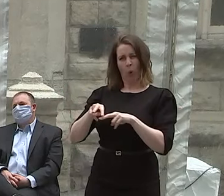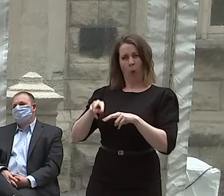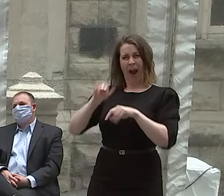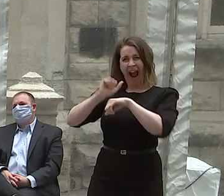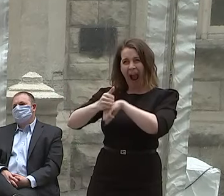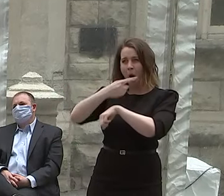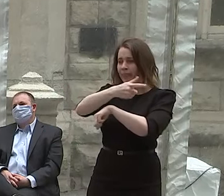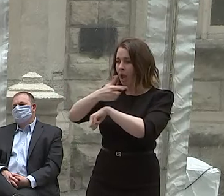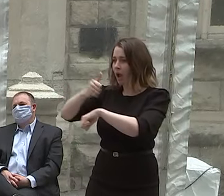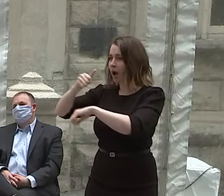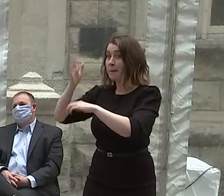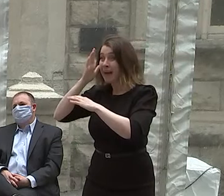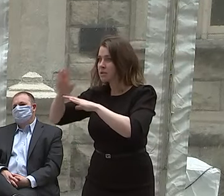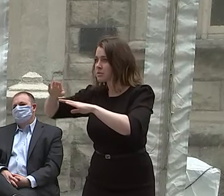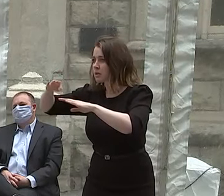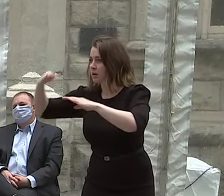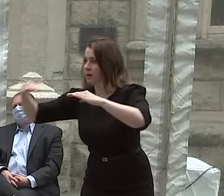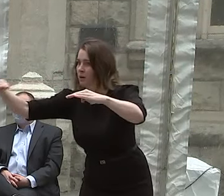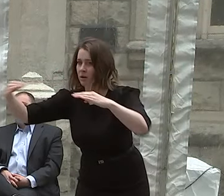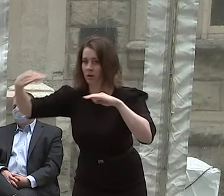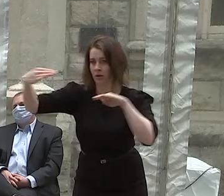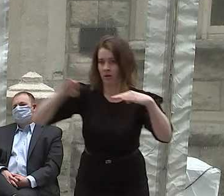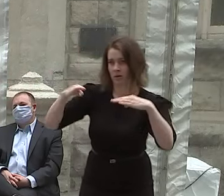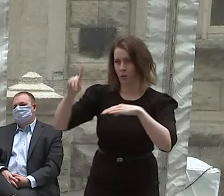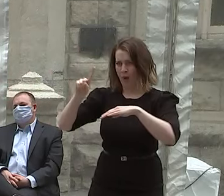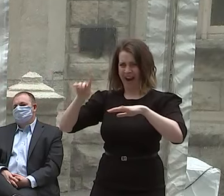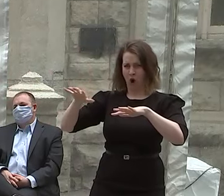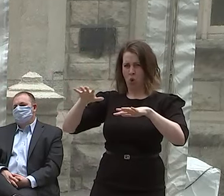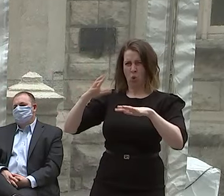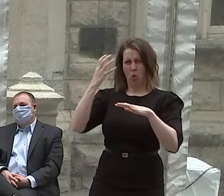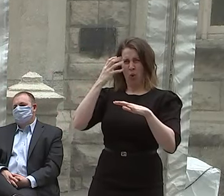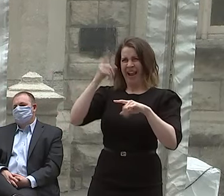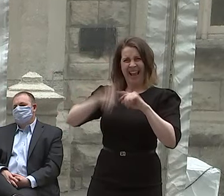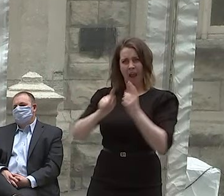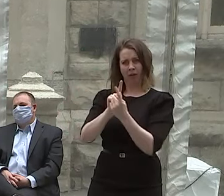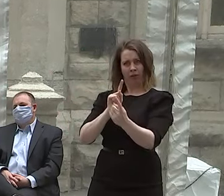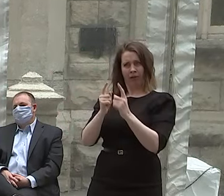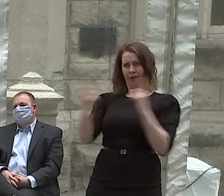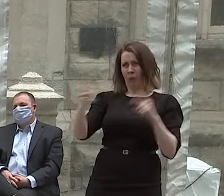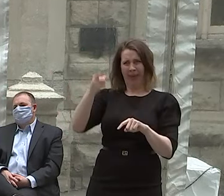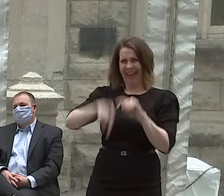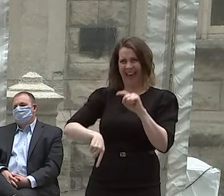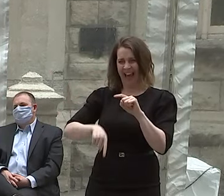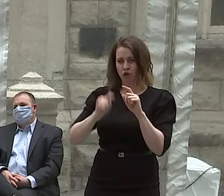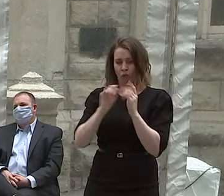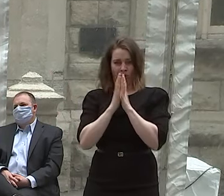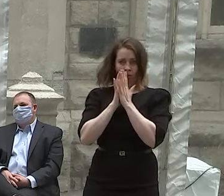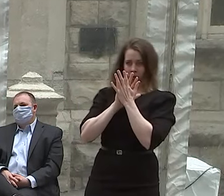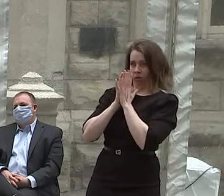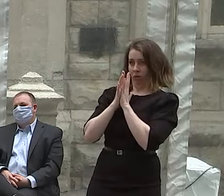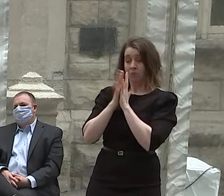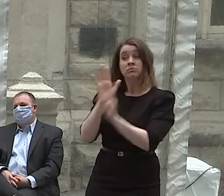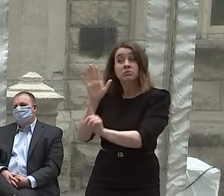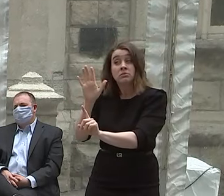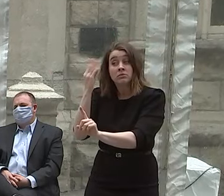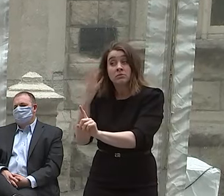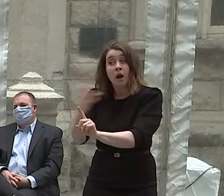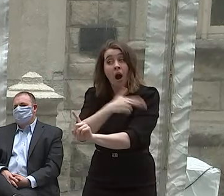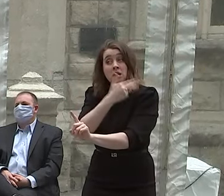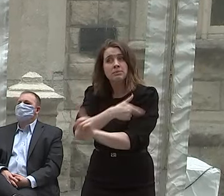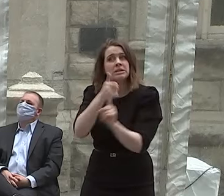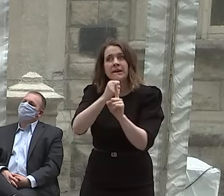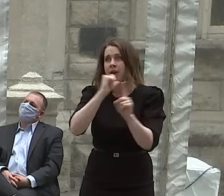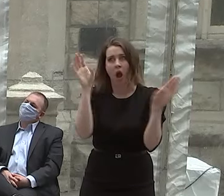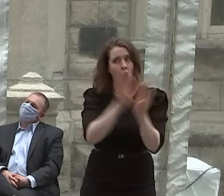do social distancing. So over the 2 weeks that the emergency room was closed, and by the way, the hospital remained open.